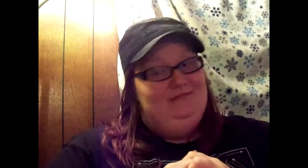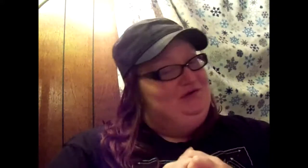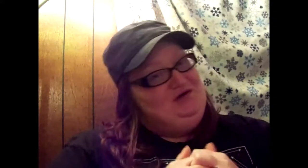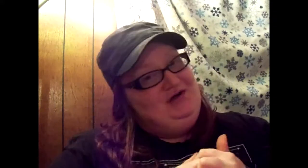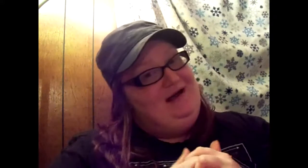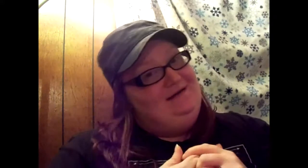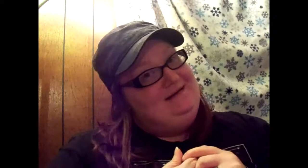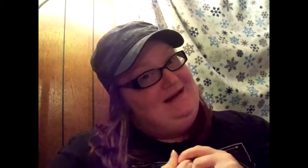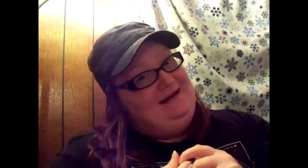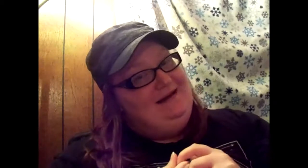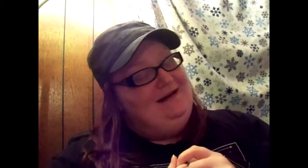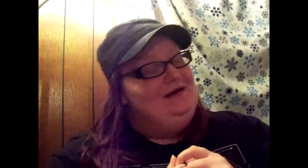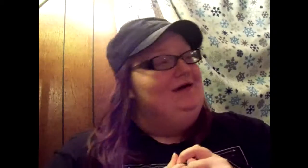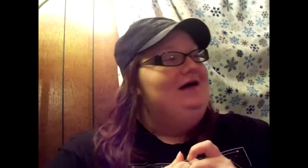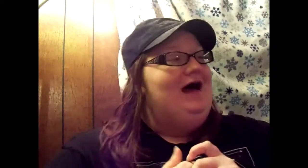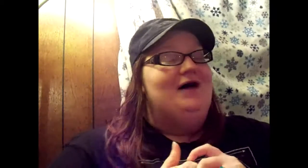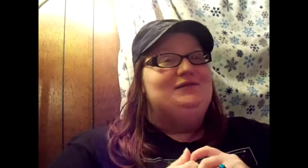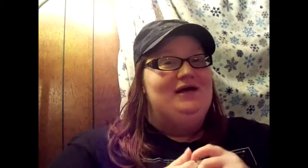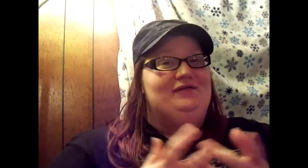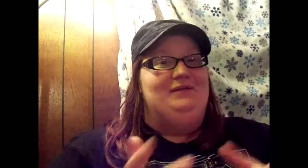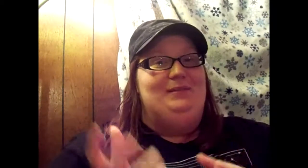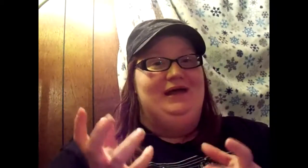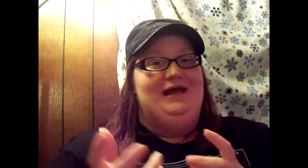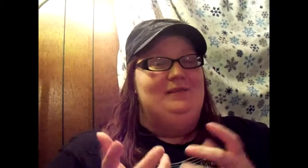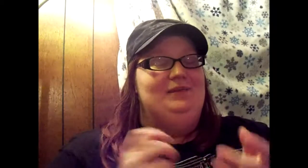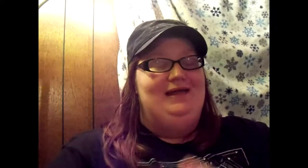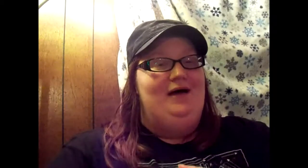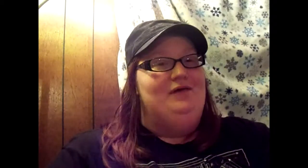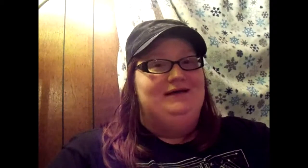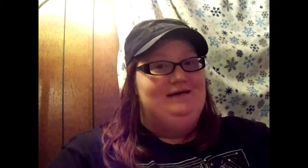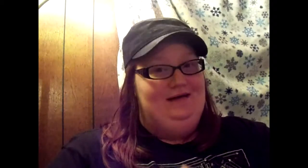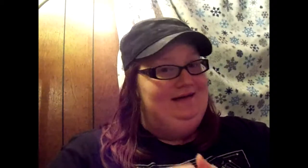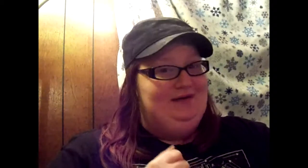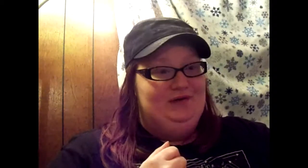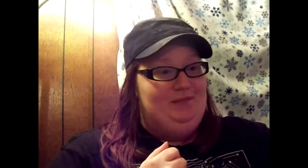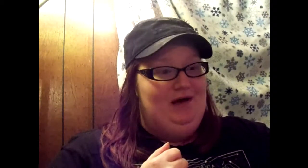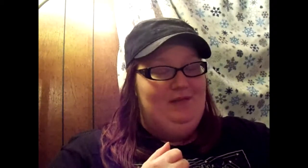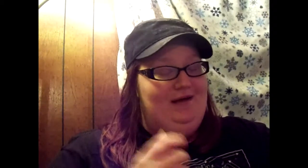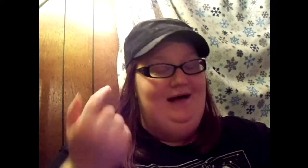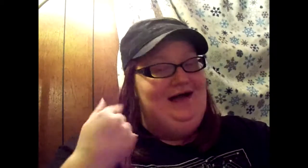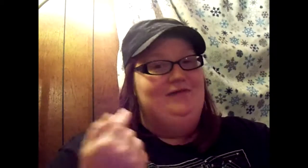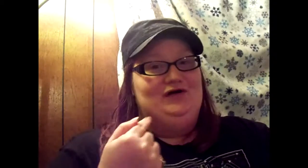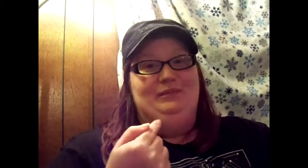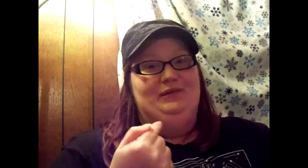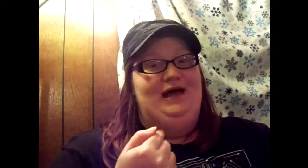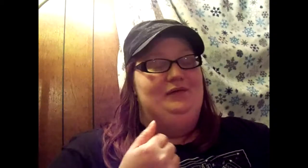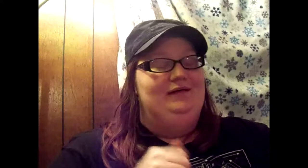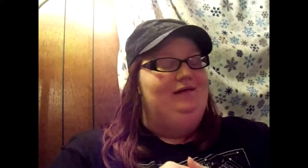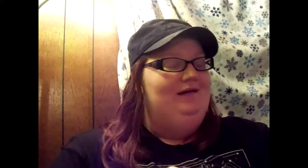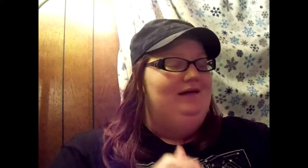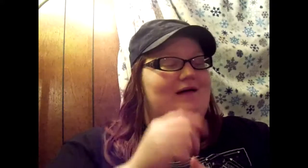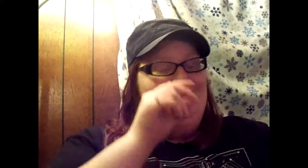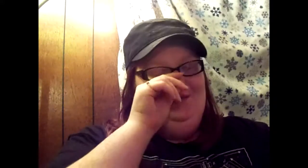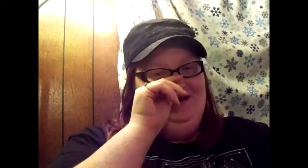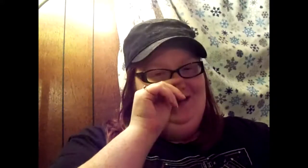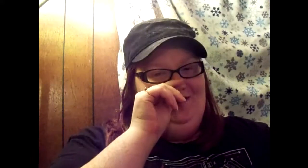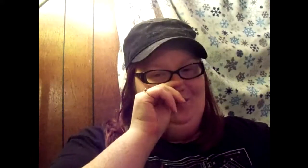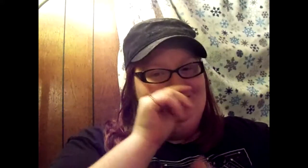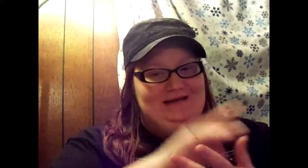there's a child standing here. I was waiting for him to pick it up. That one is not an easy one to pump. I have trouble with that one. But